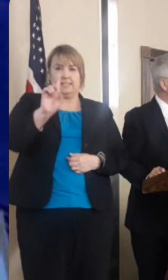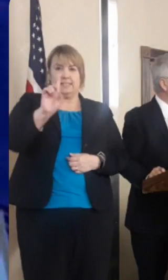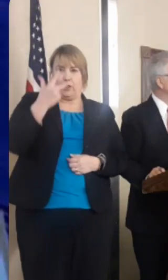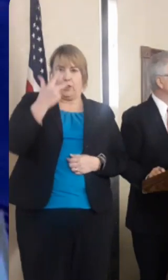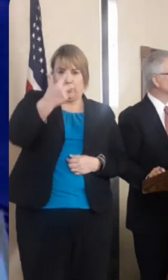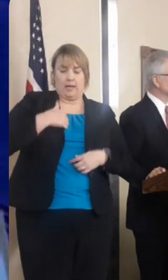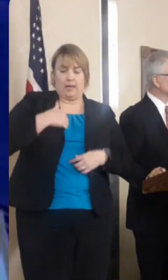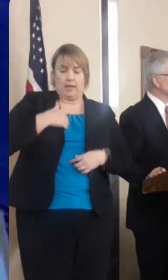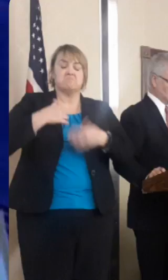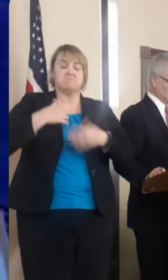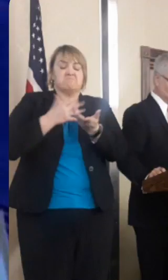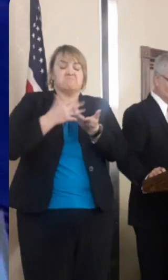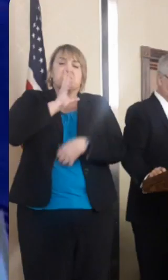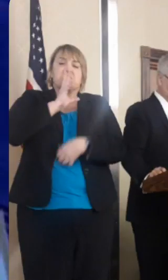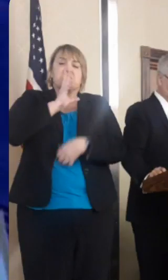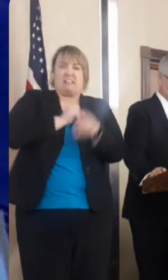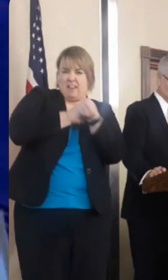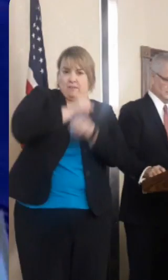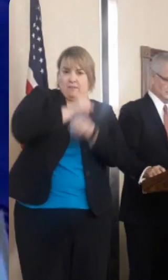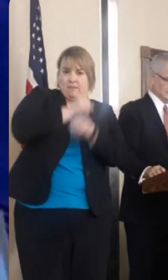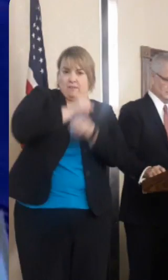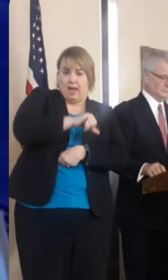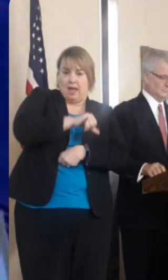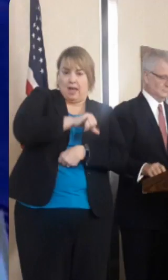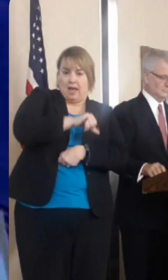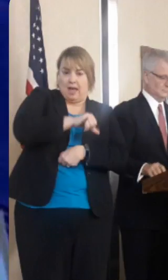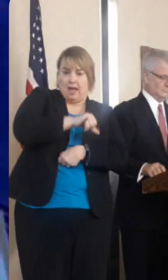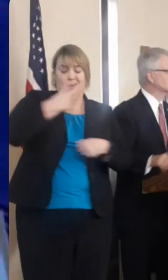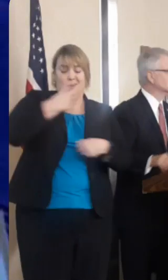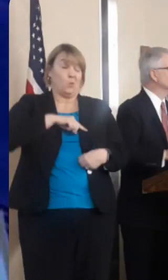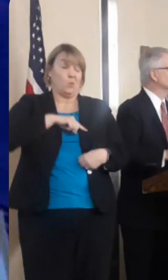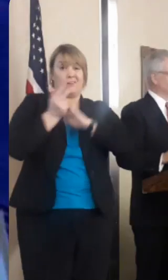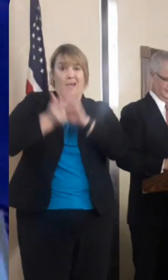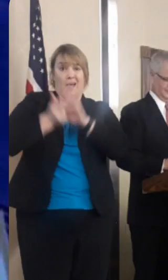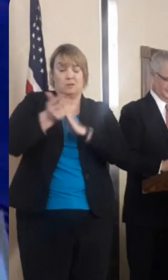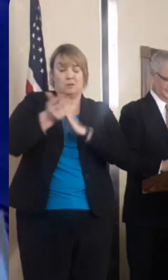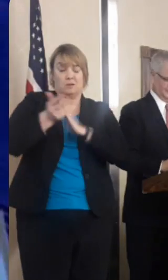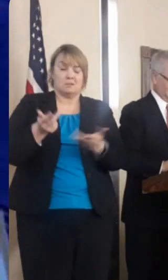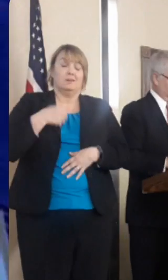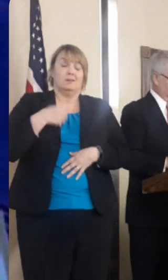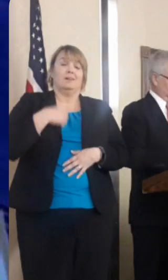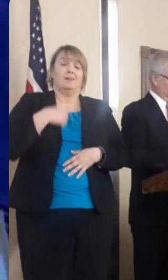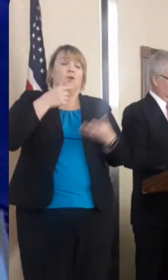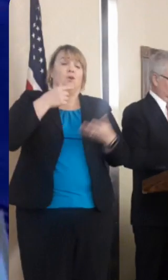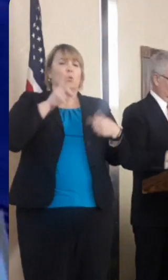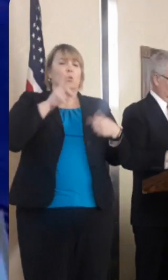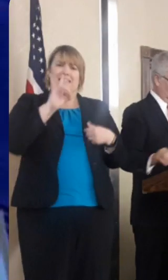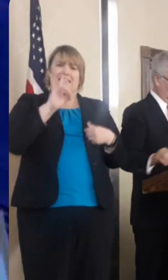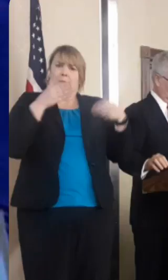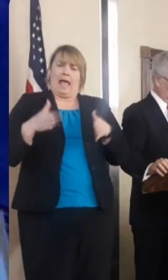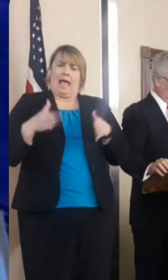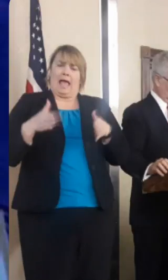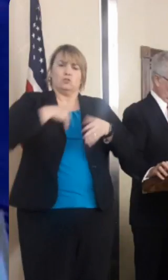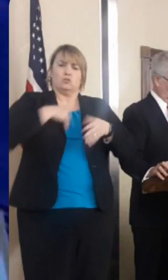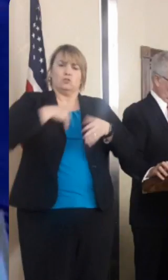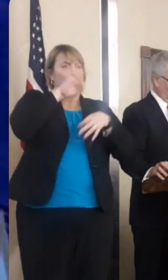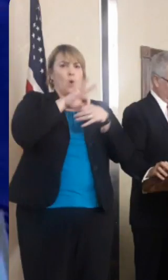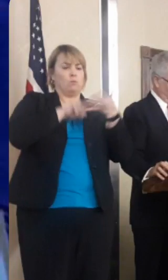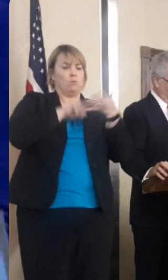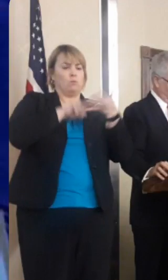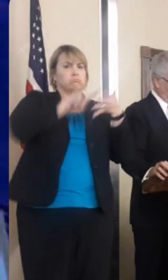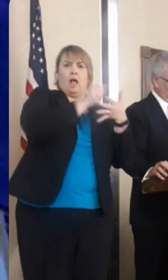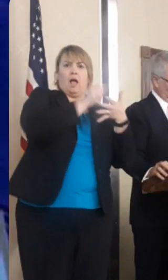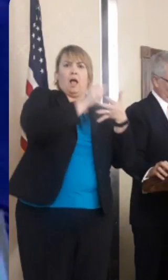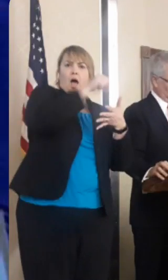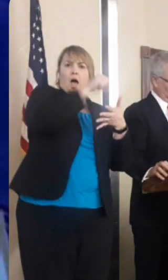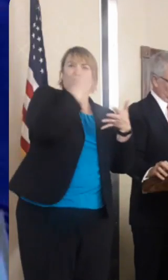We just removed much of the business that we had, so we have time to look at these. These are going to be small changes, and this